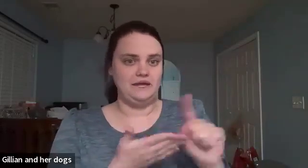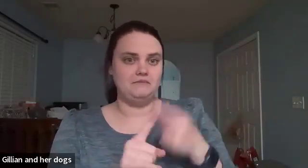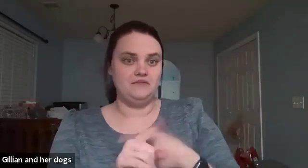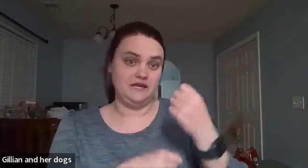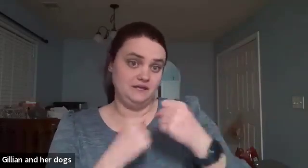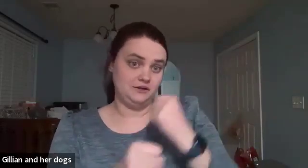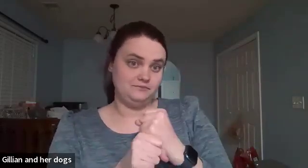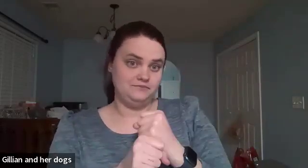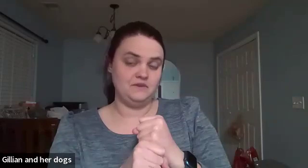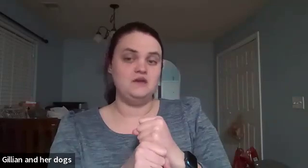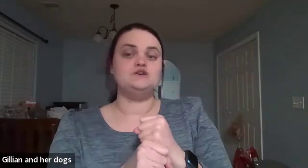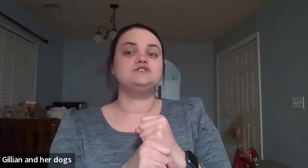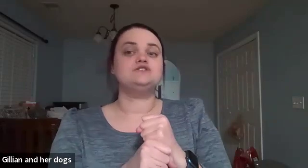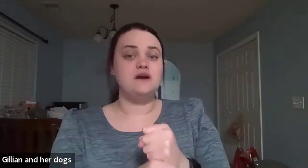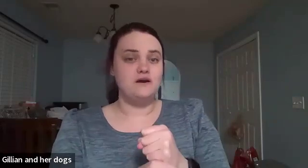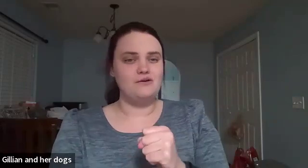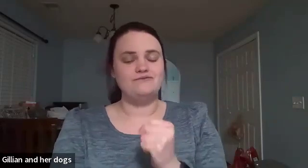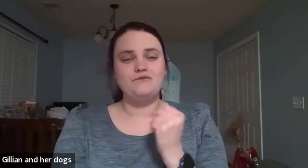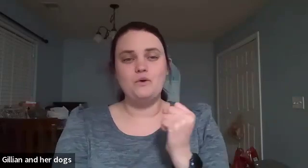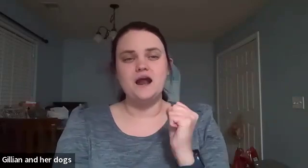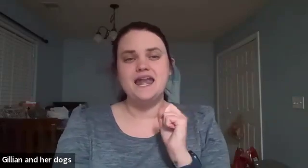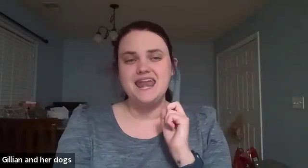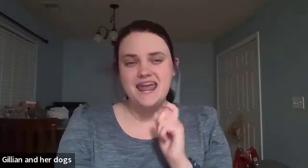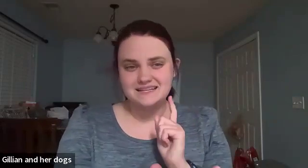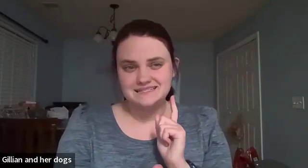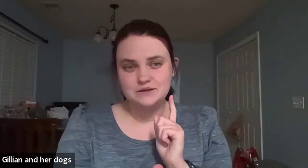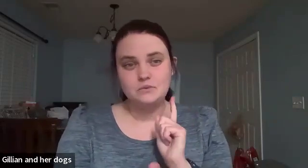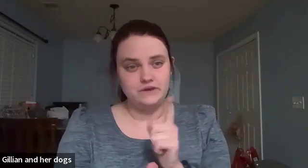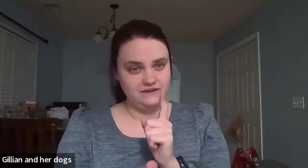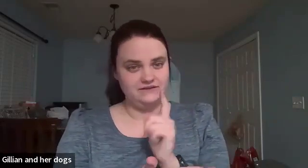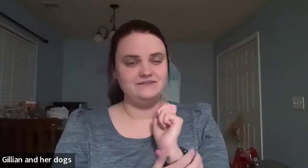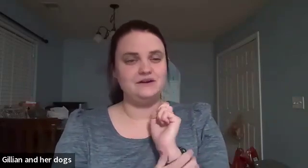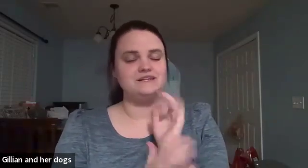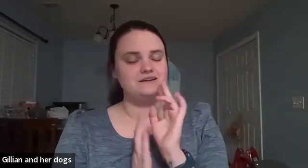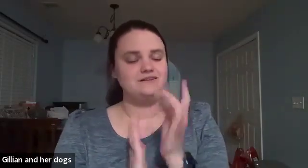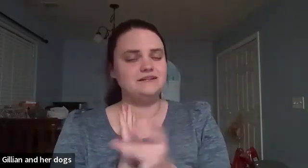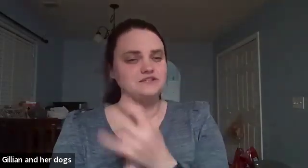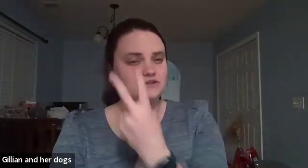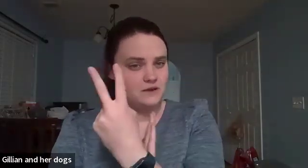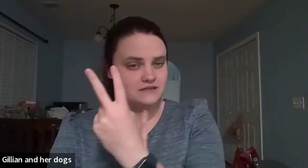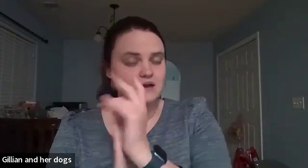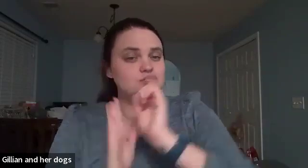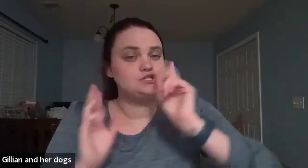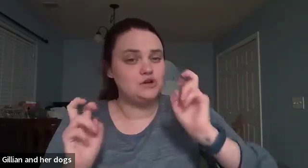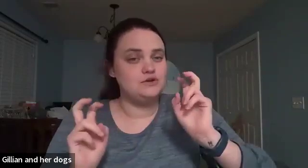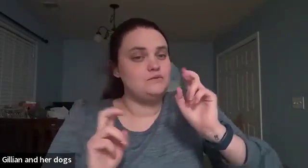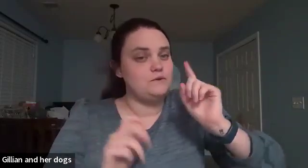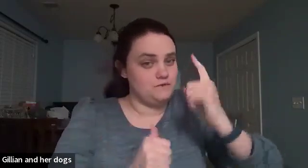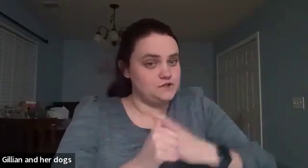week, month, and year. So for next week, there are technically two ways. I'm going to show you the